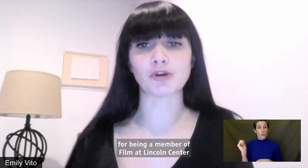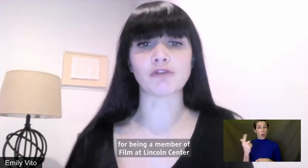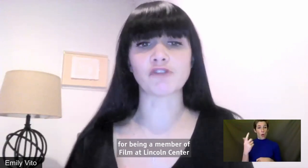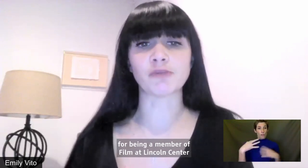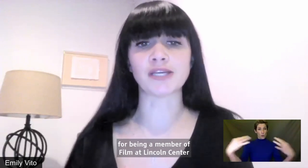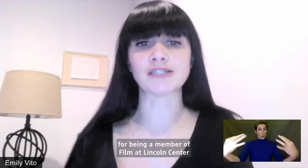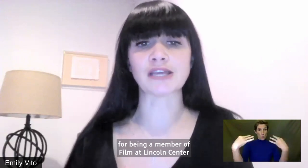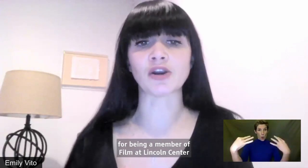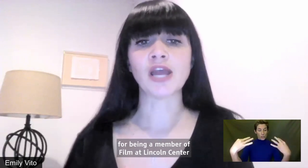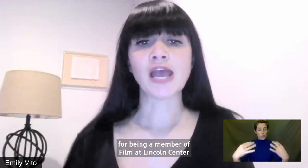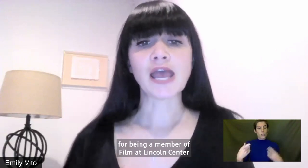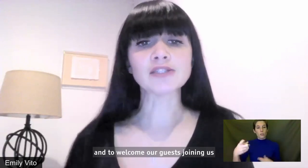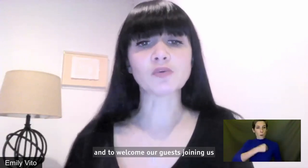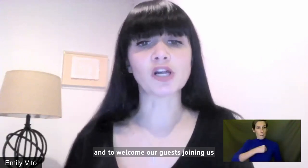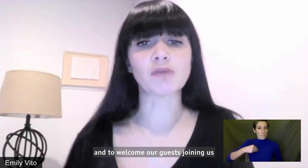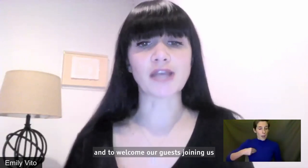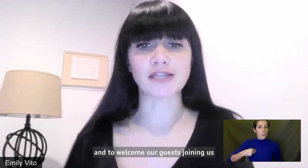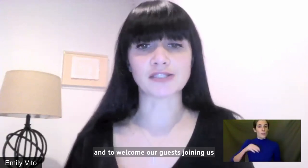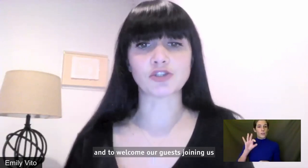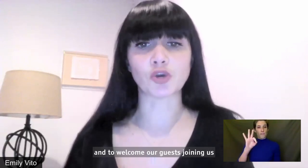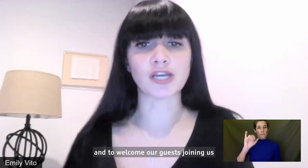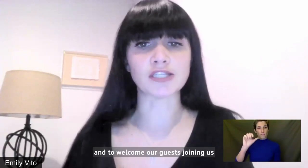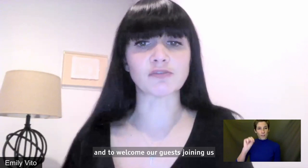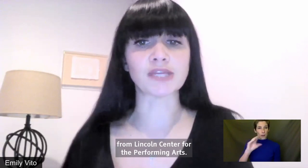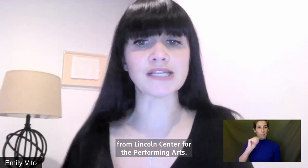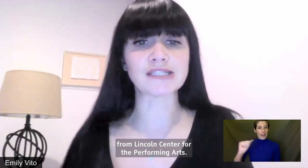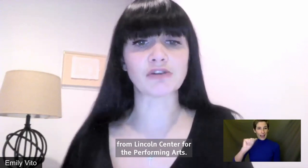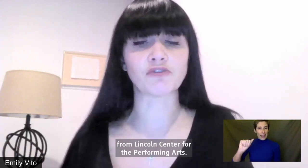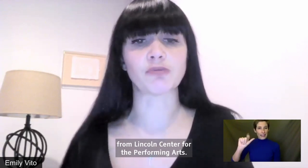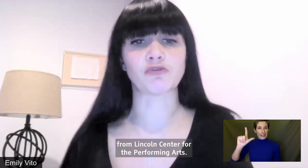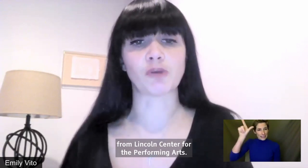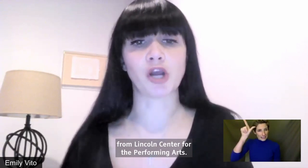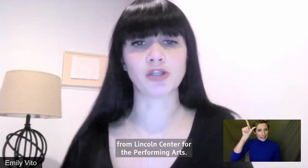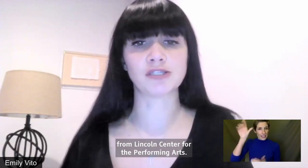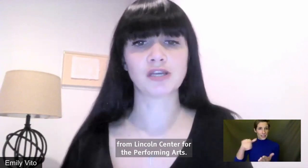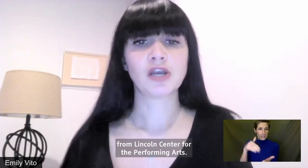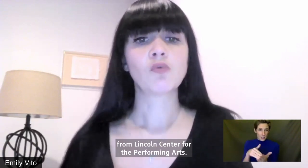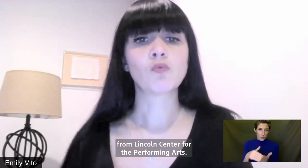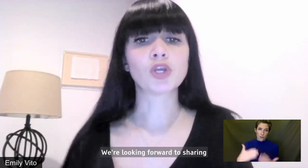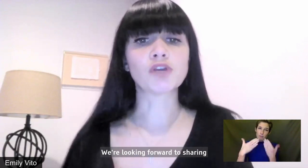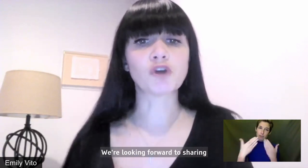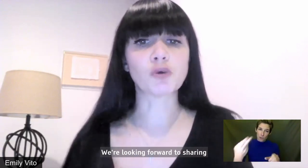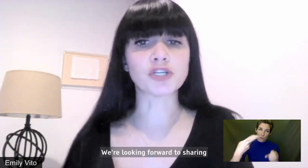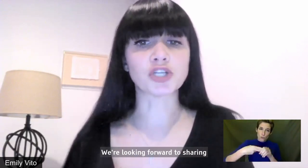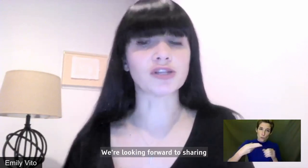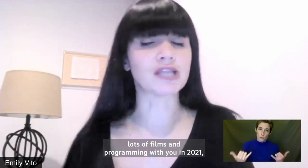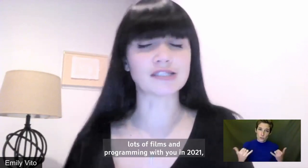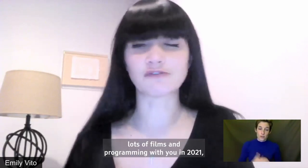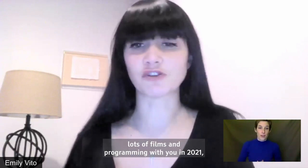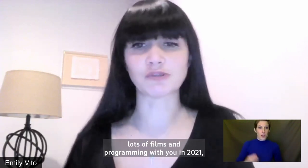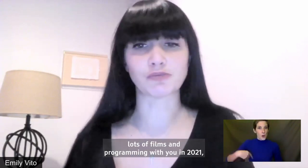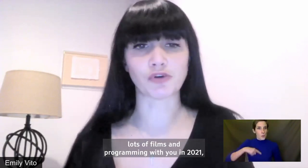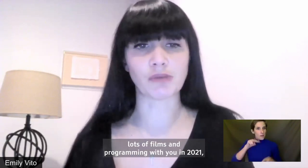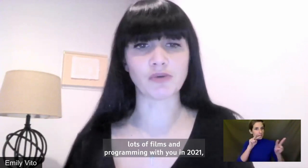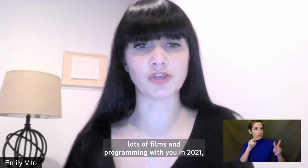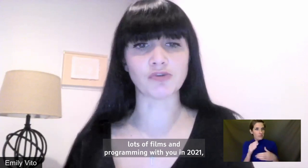being a member of Film at Lincoln Center, and to welcome our guests joining us from Lincoln Center for the Performing Arts. We're looking forward to sharing lots